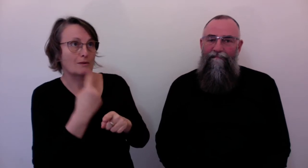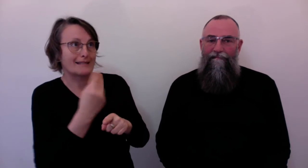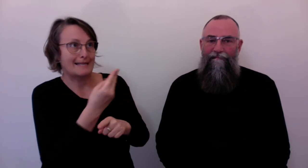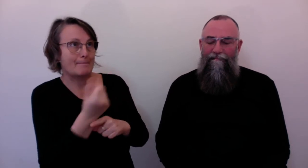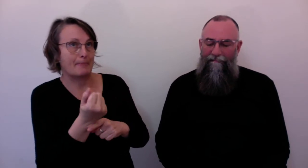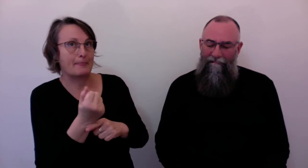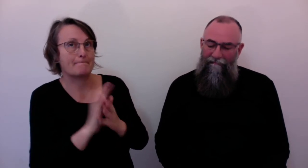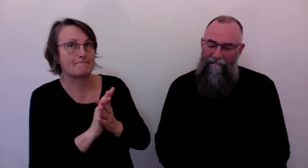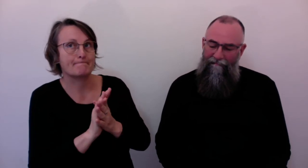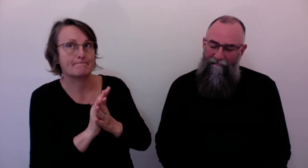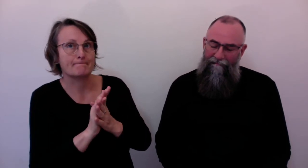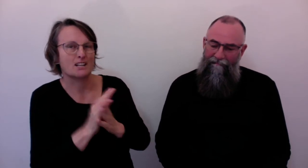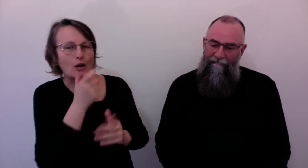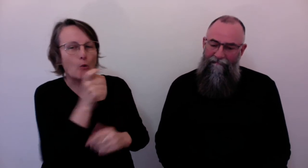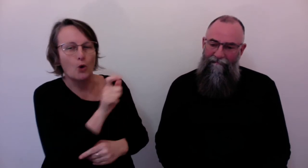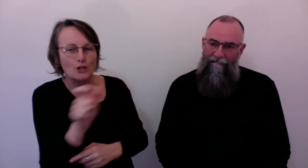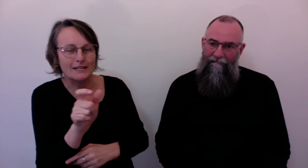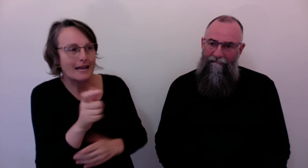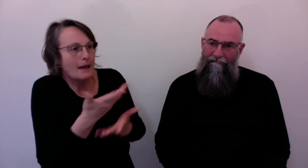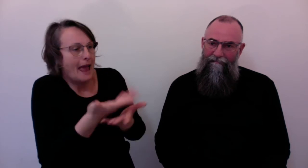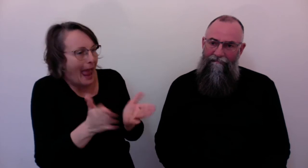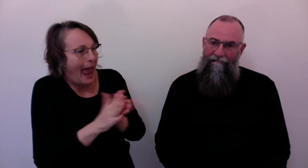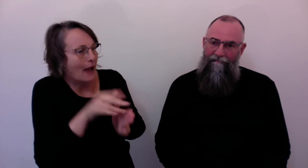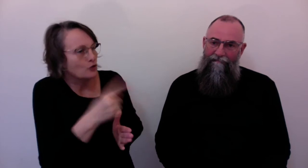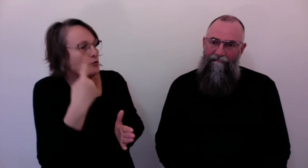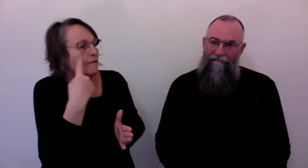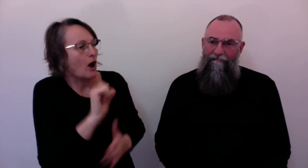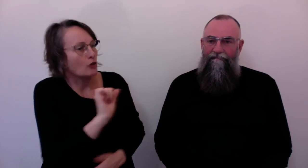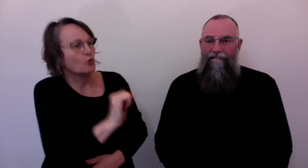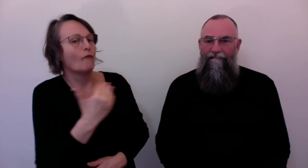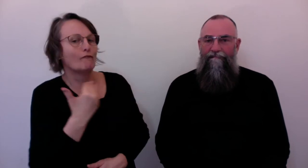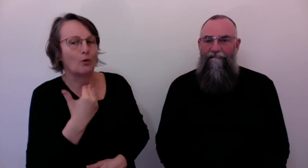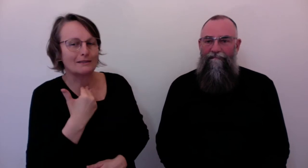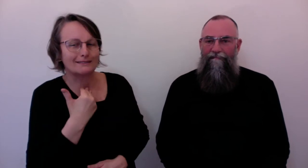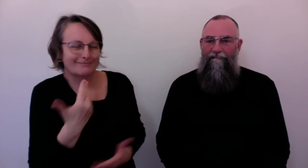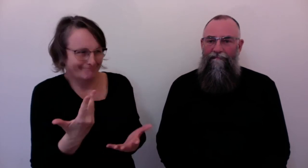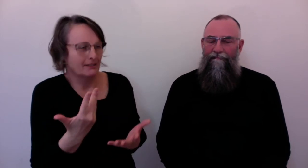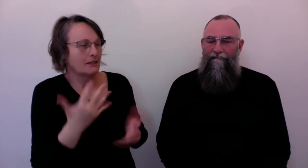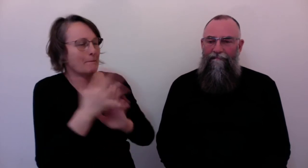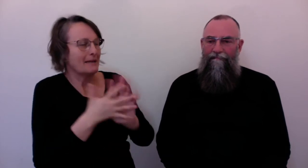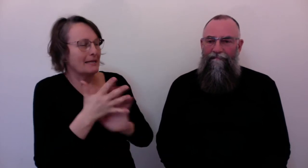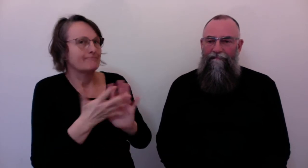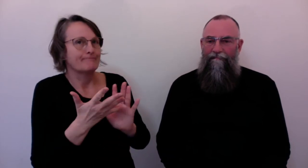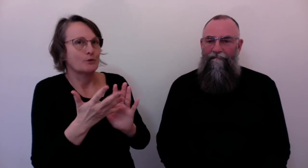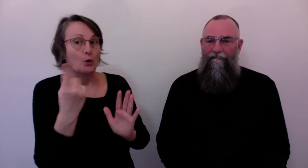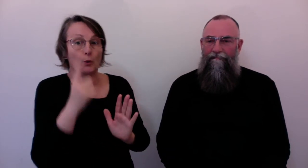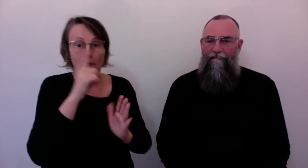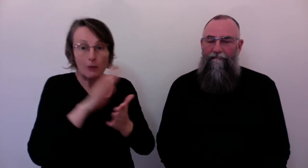more of a terminology description, but how did you find your voice? Because people who are hard of hearing or deaf